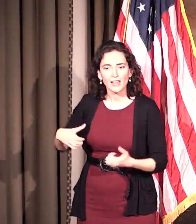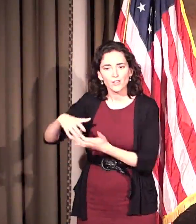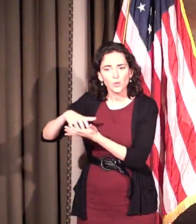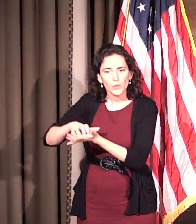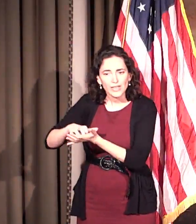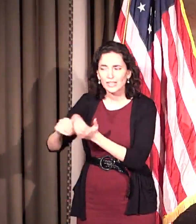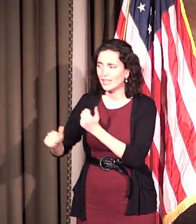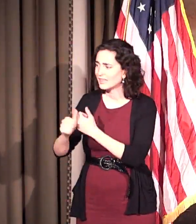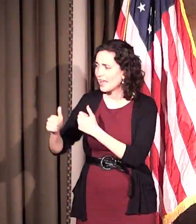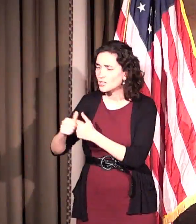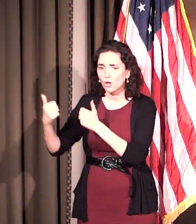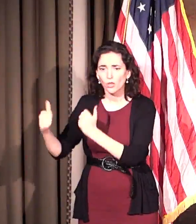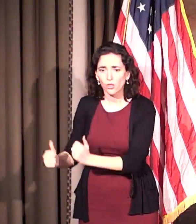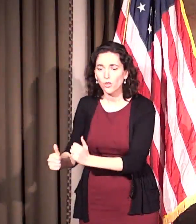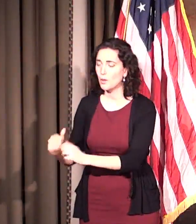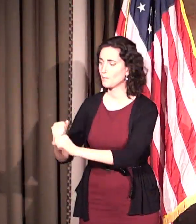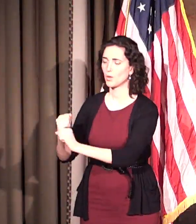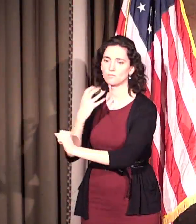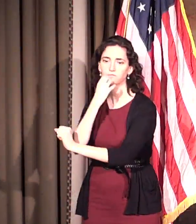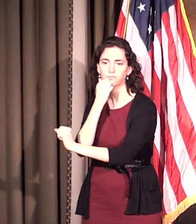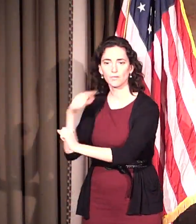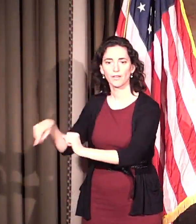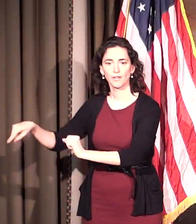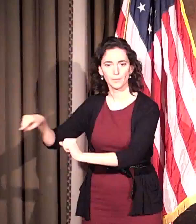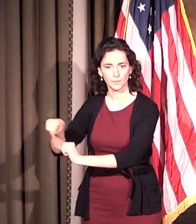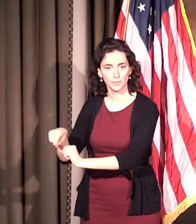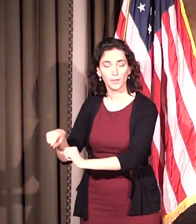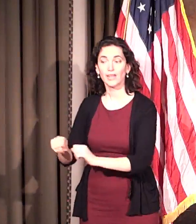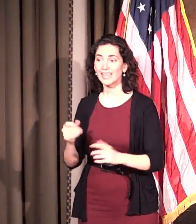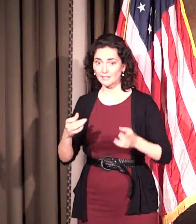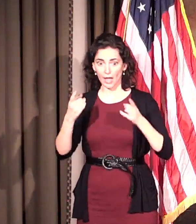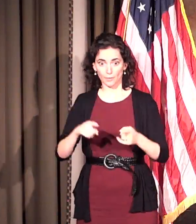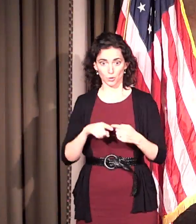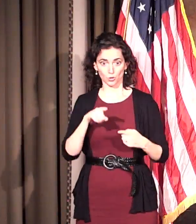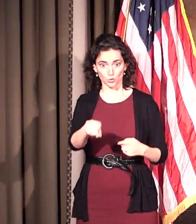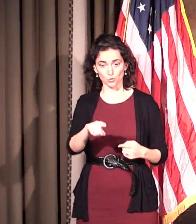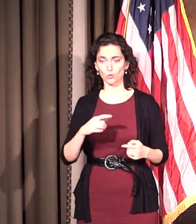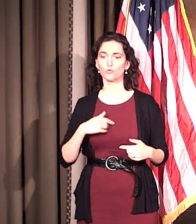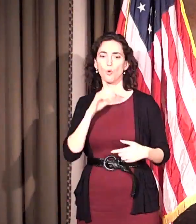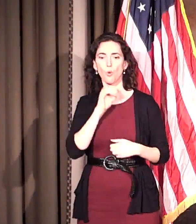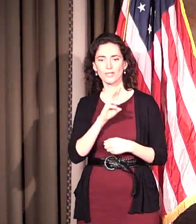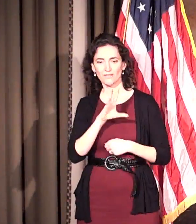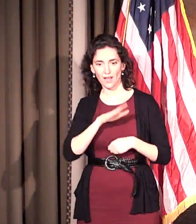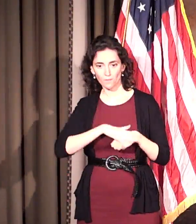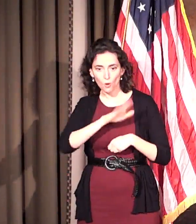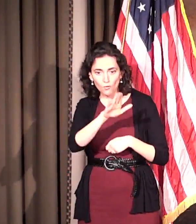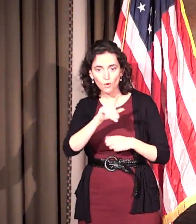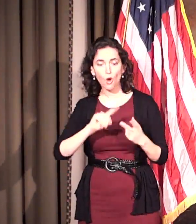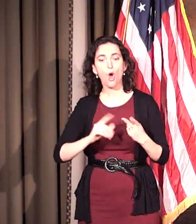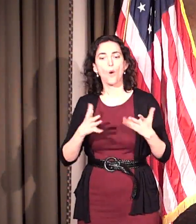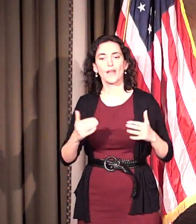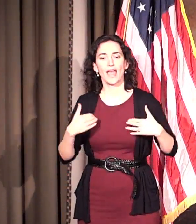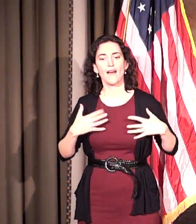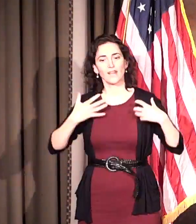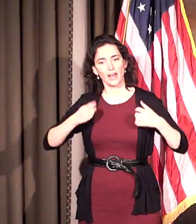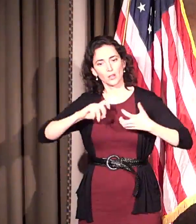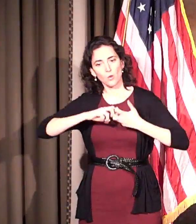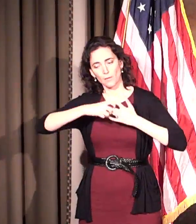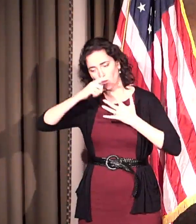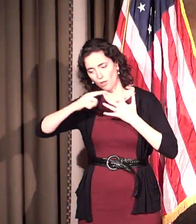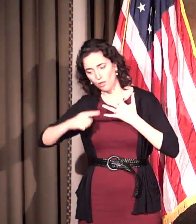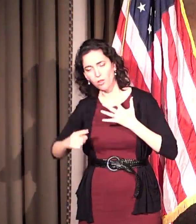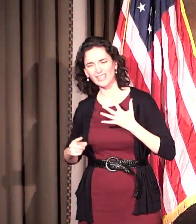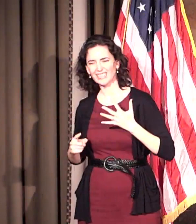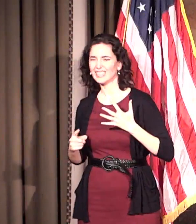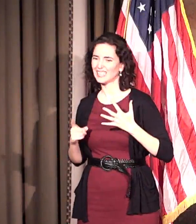which typically we say 65 and older, or if you have these comorbid health conditions that predispose you to a more serious